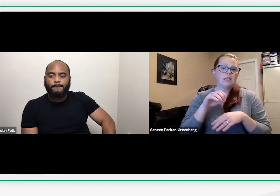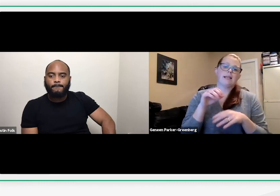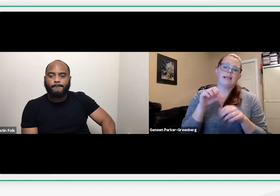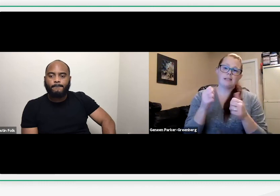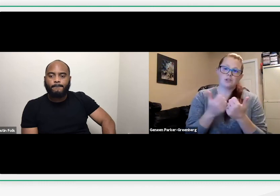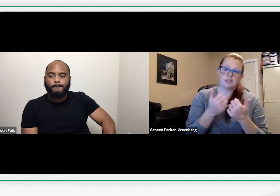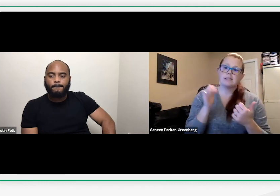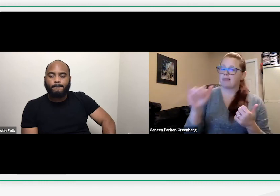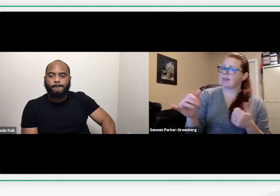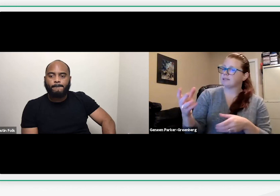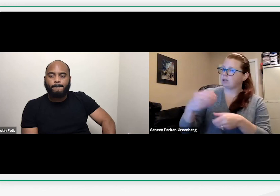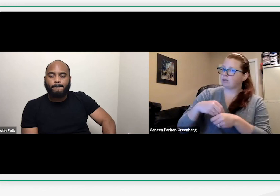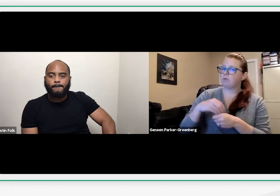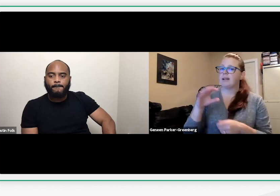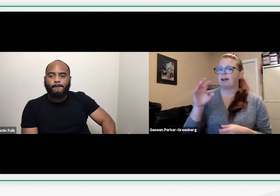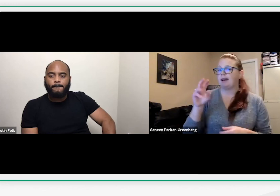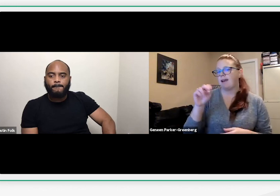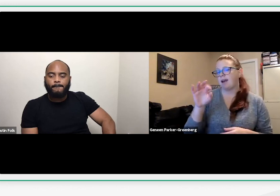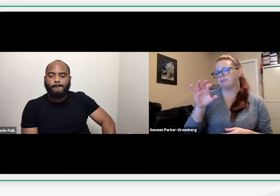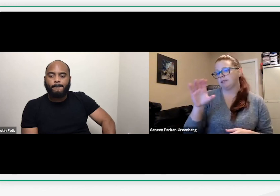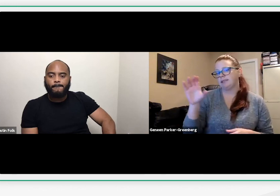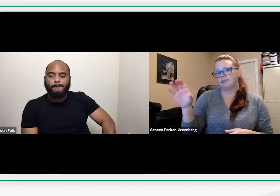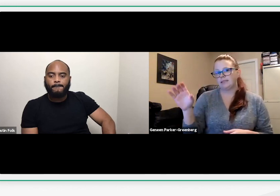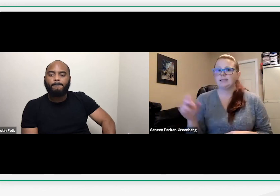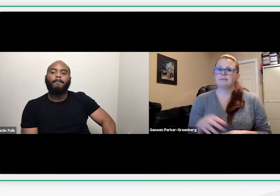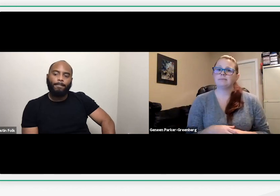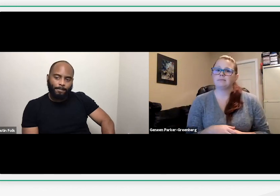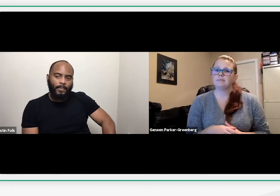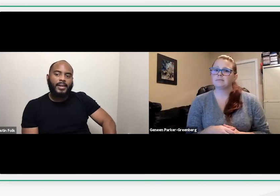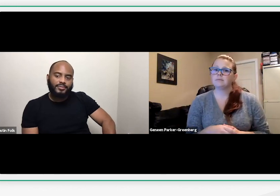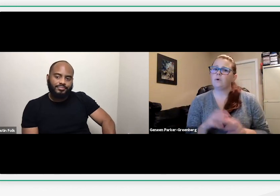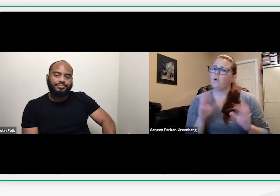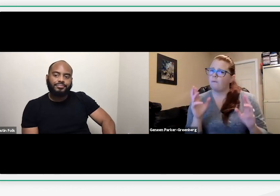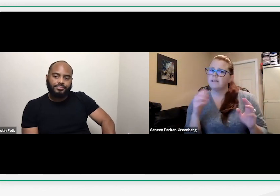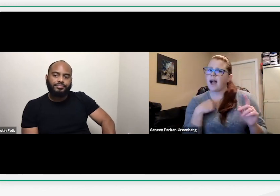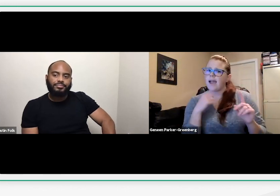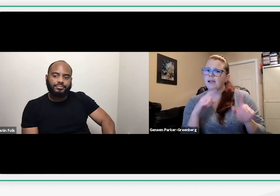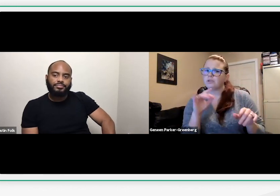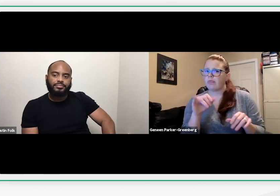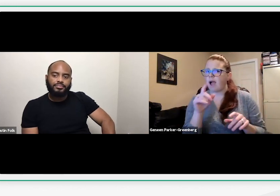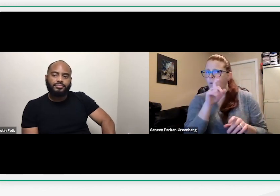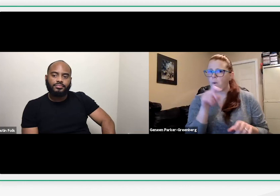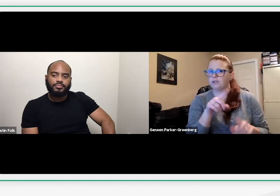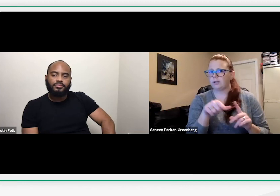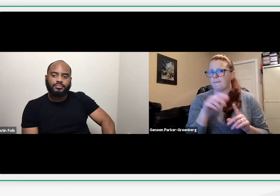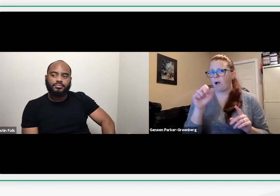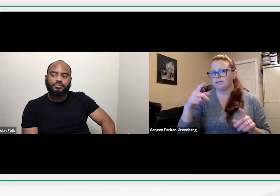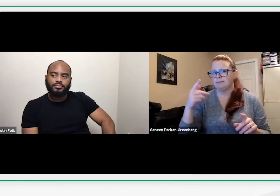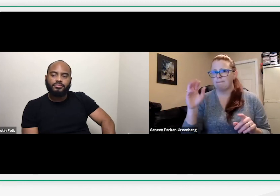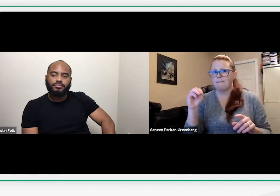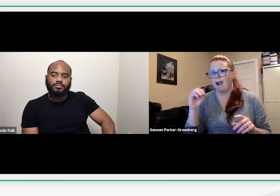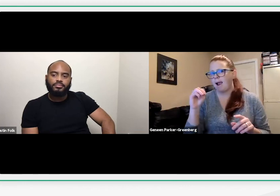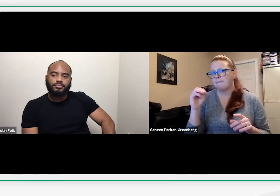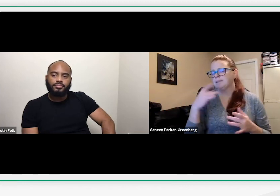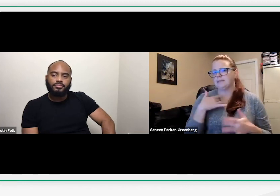certified homeowner counseling agencies, and that's included in NFCC. So I